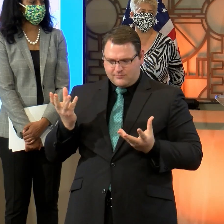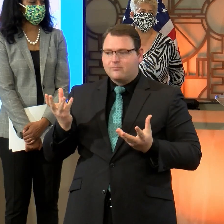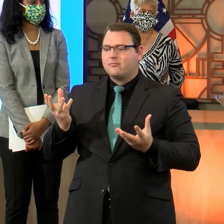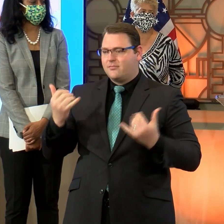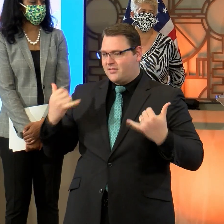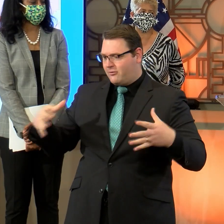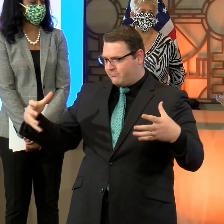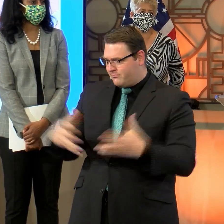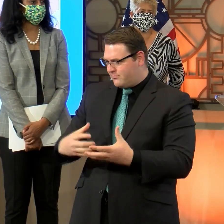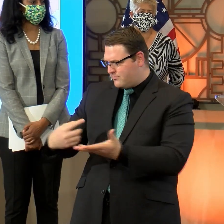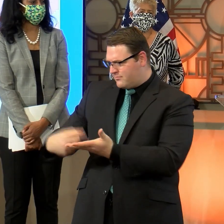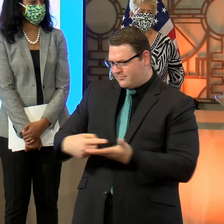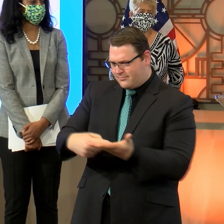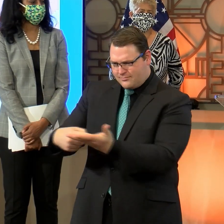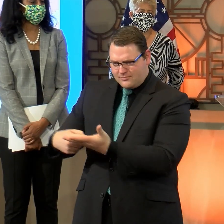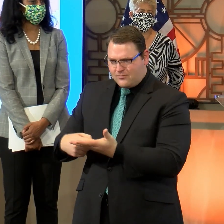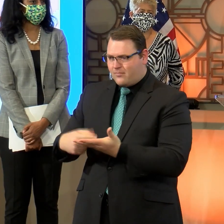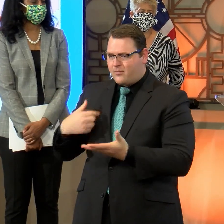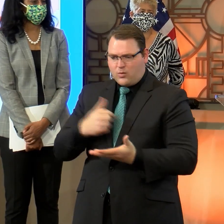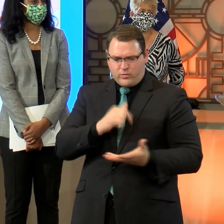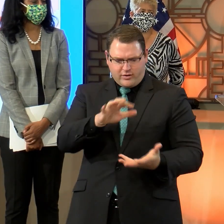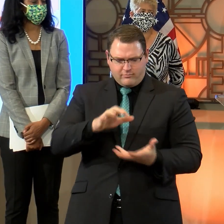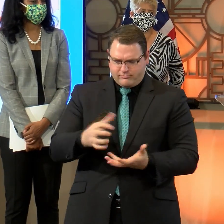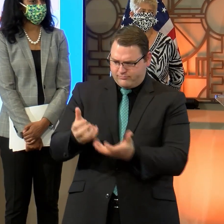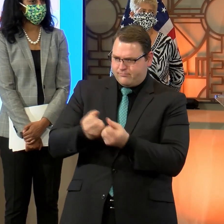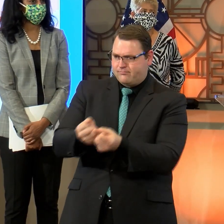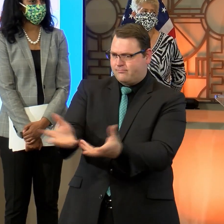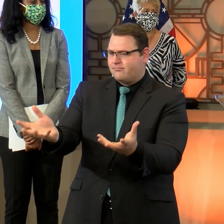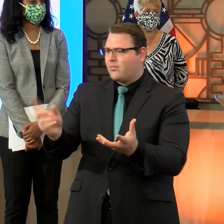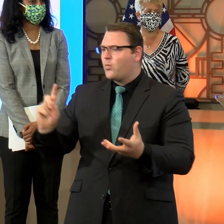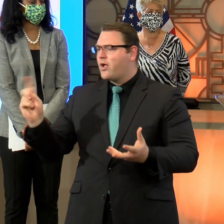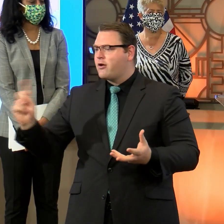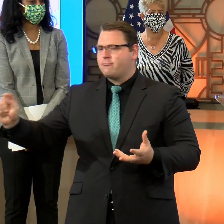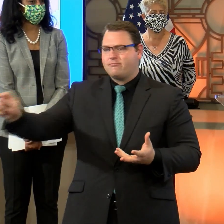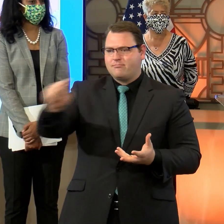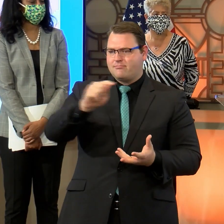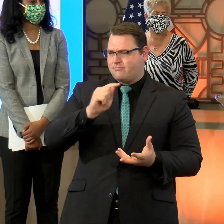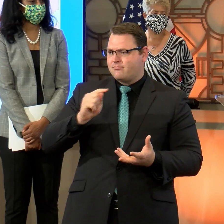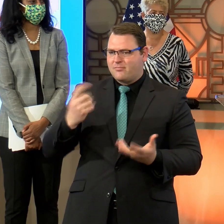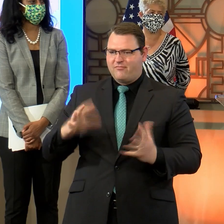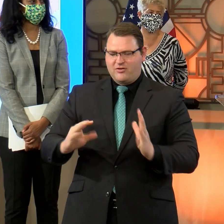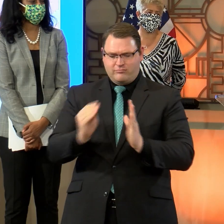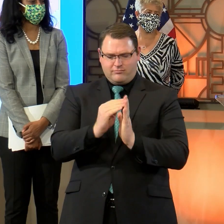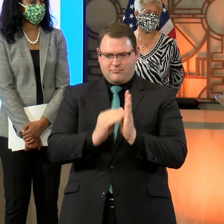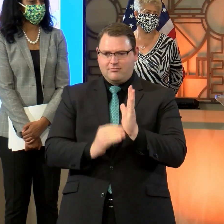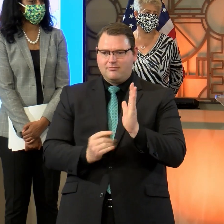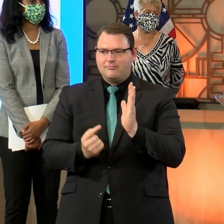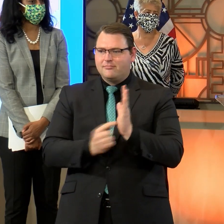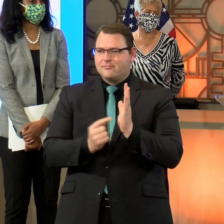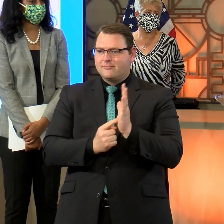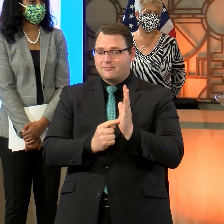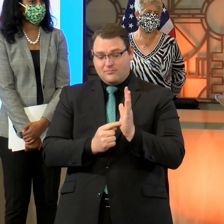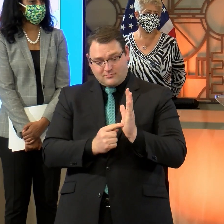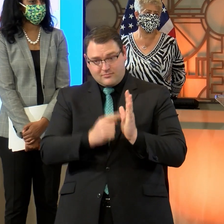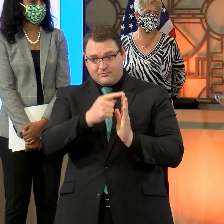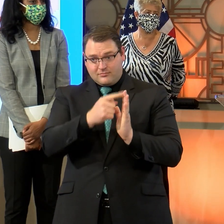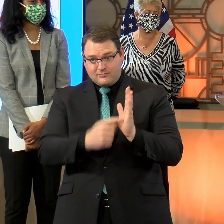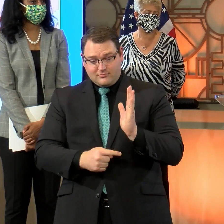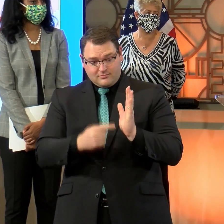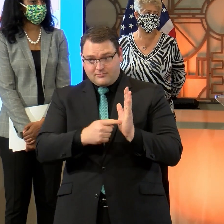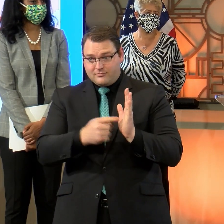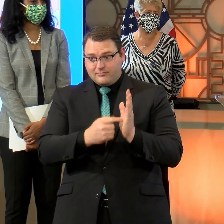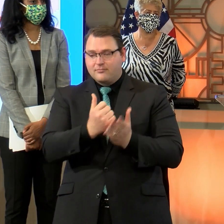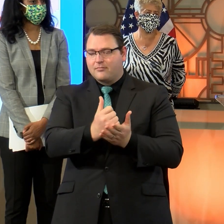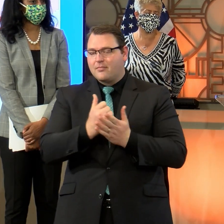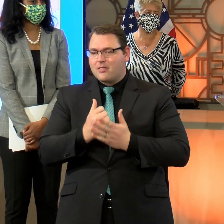need to be distributed where. What needs to be distributed where? Based on the data, we have identified a number of